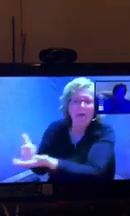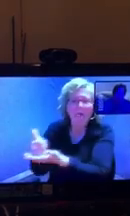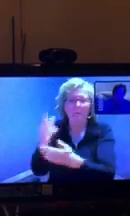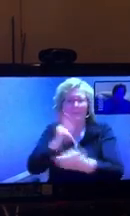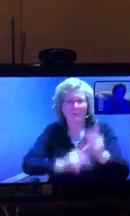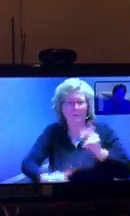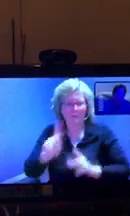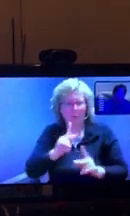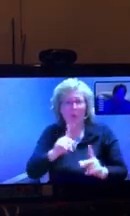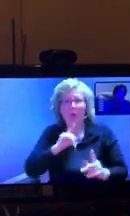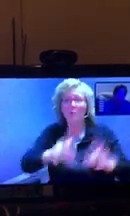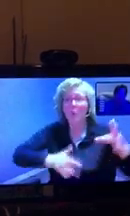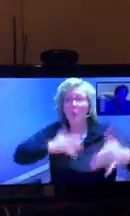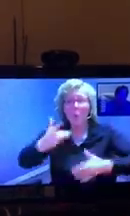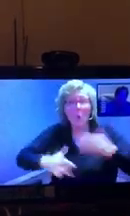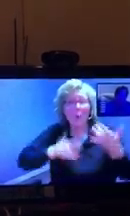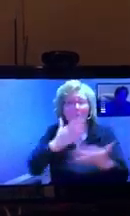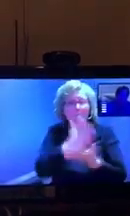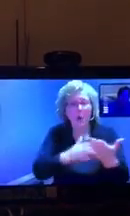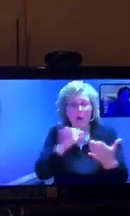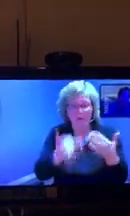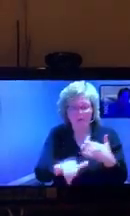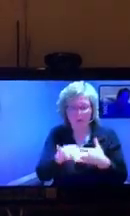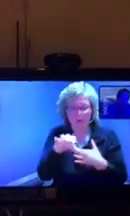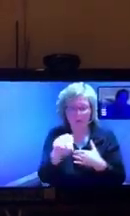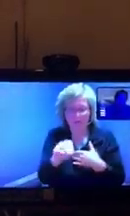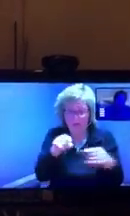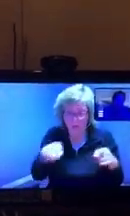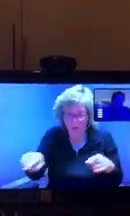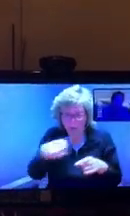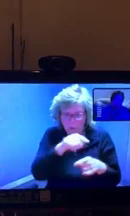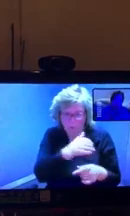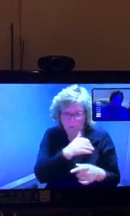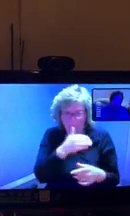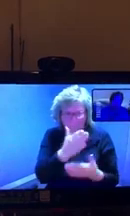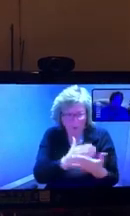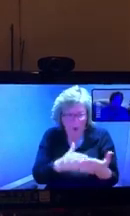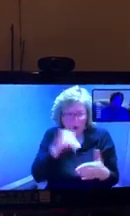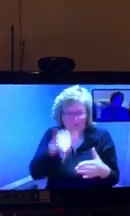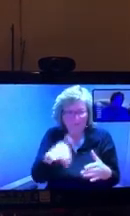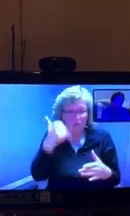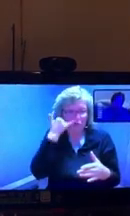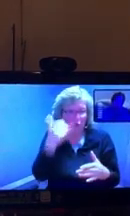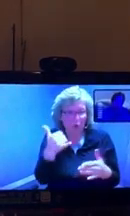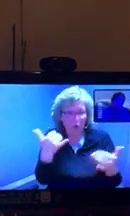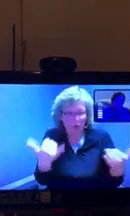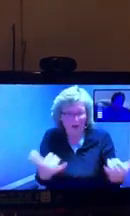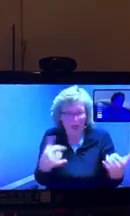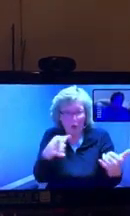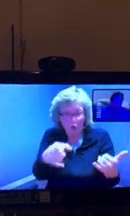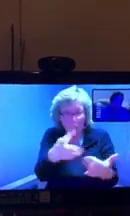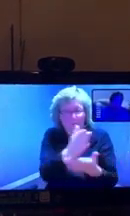of you that's on this call right now that's excited about being a part of that company. That is our